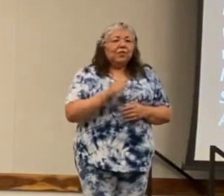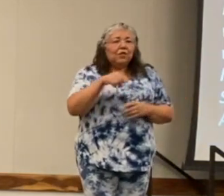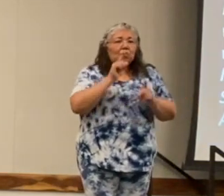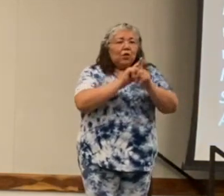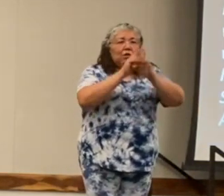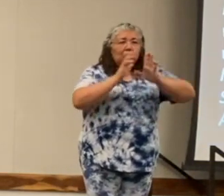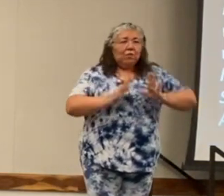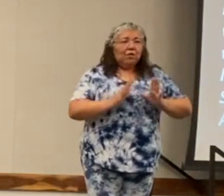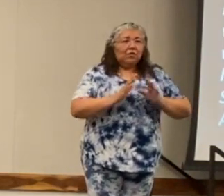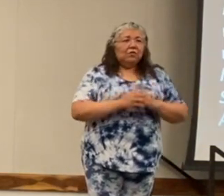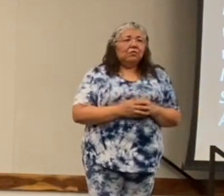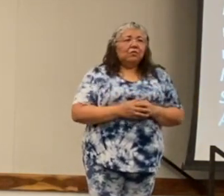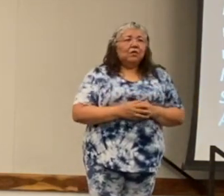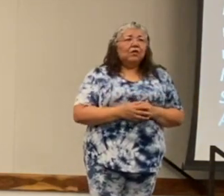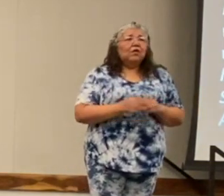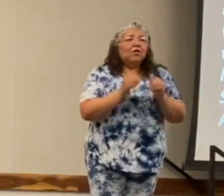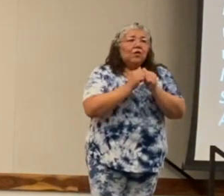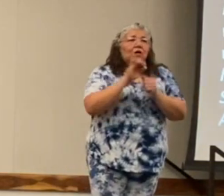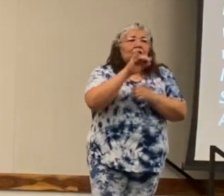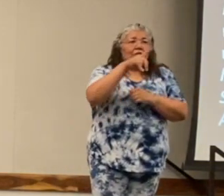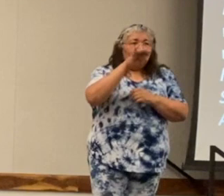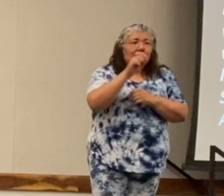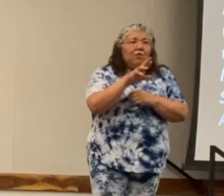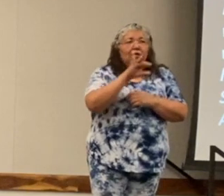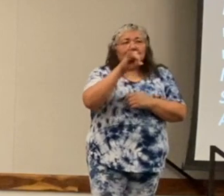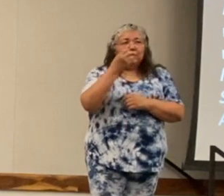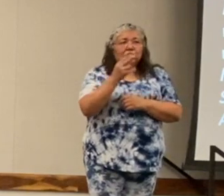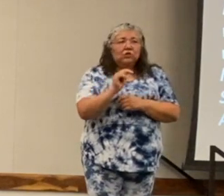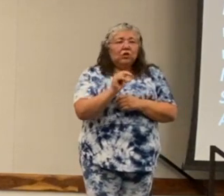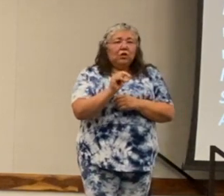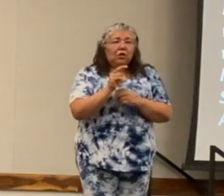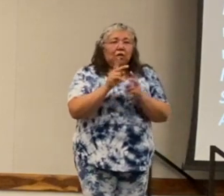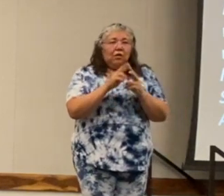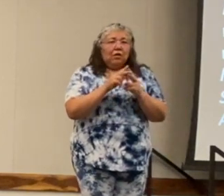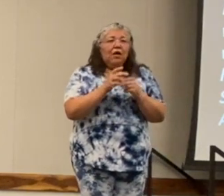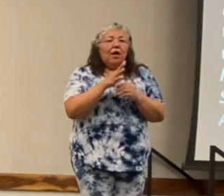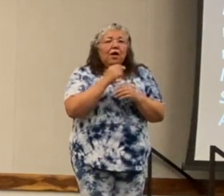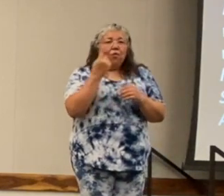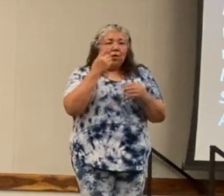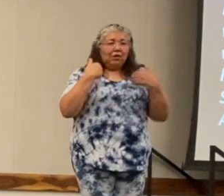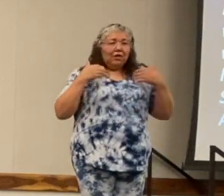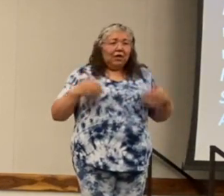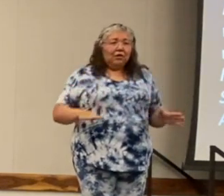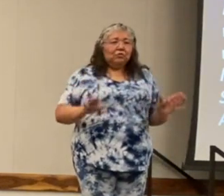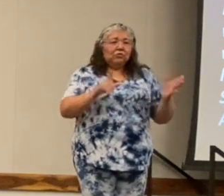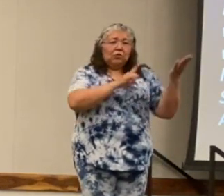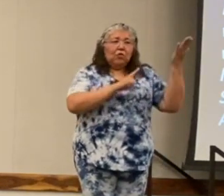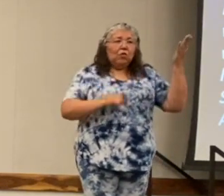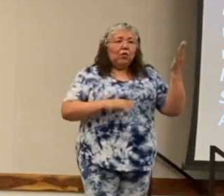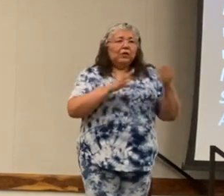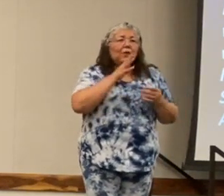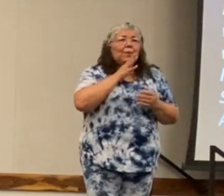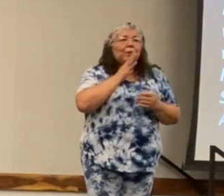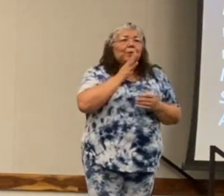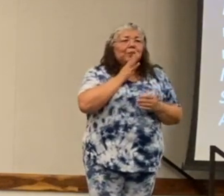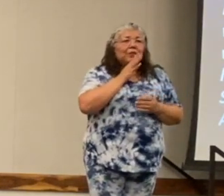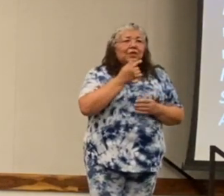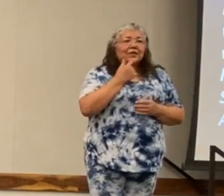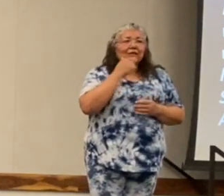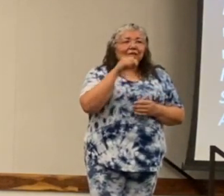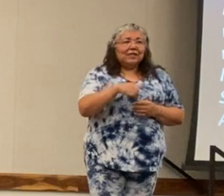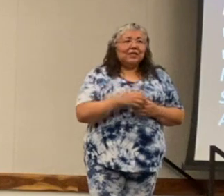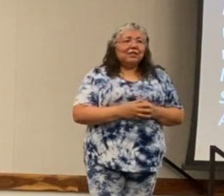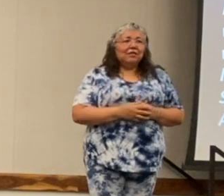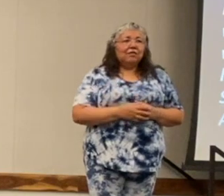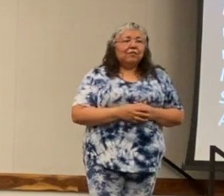apostles that are with Peter and John. And one of the angels of the Lord speak to Philip. And he says this. He